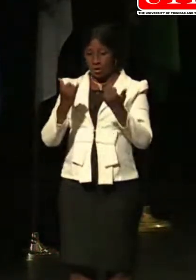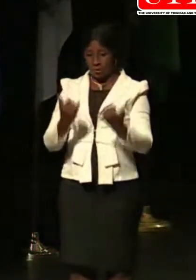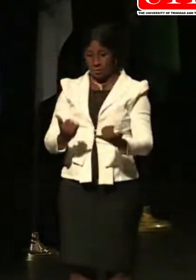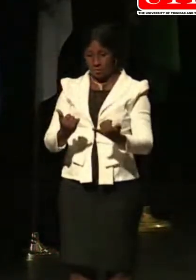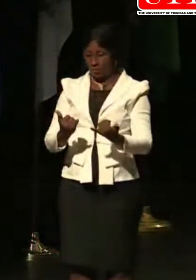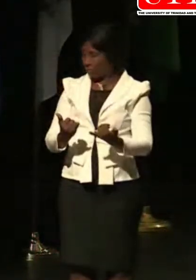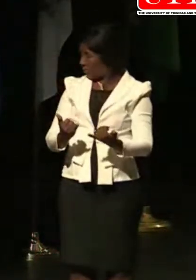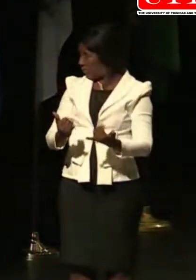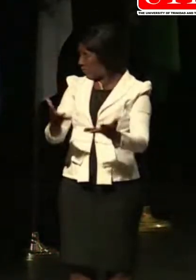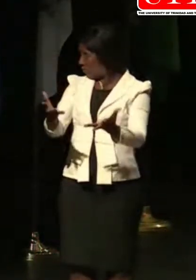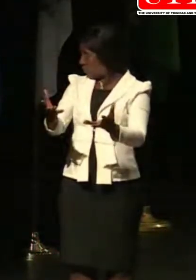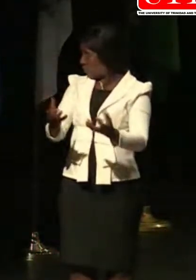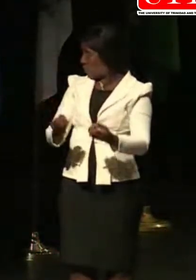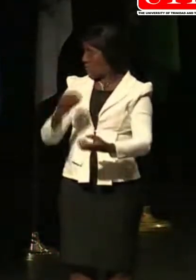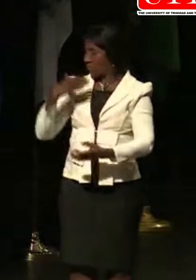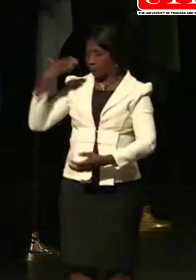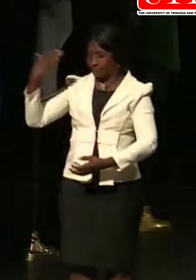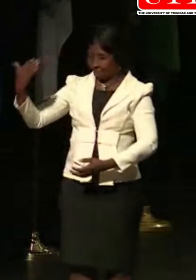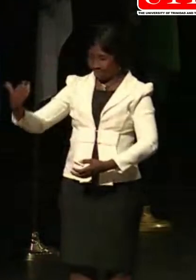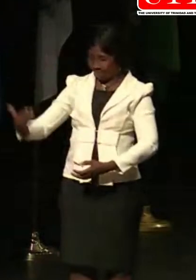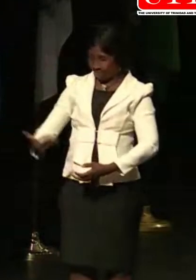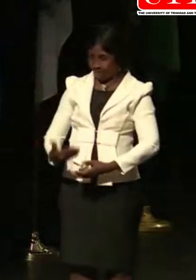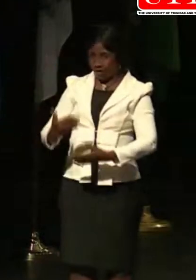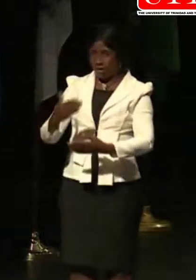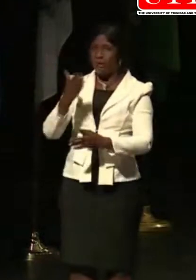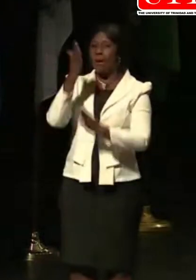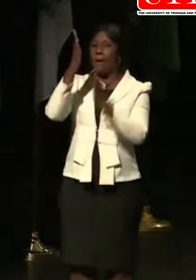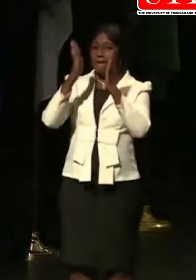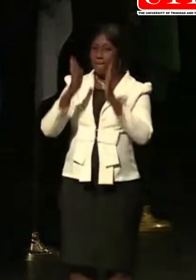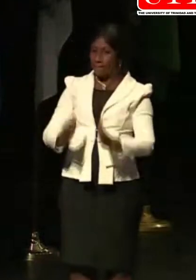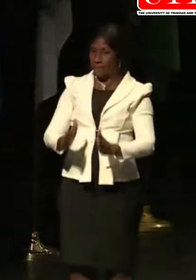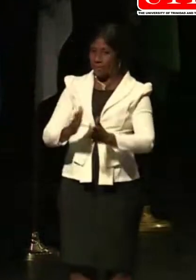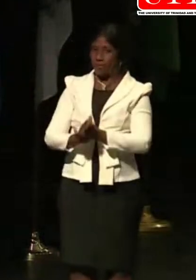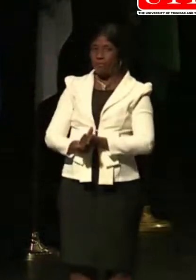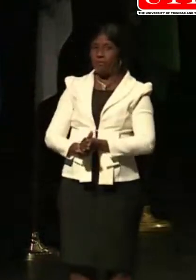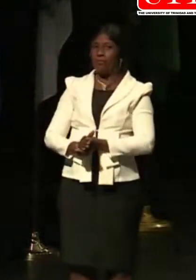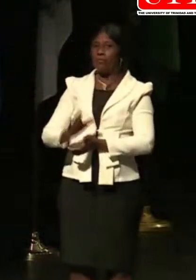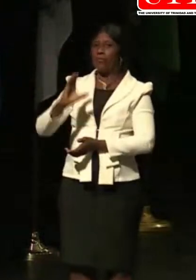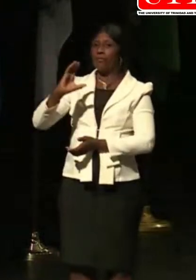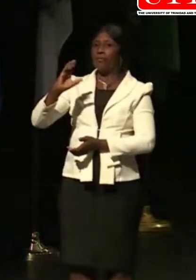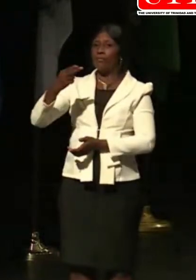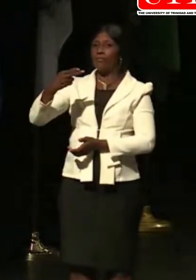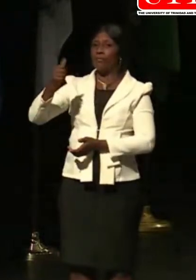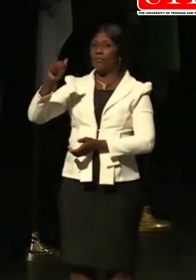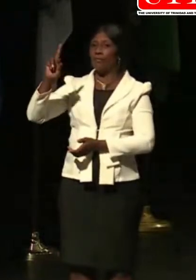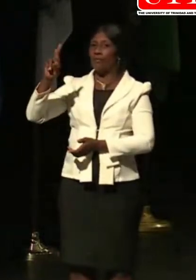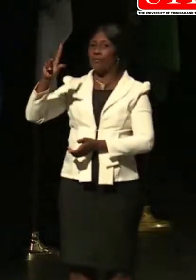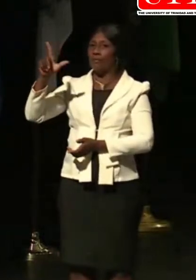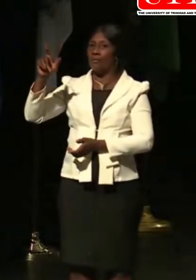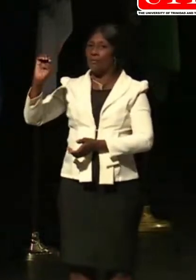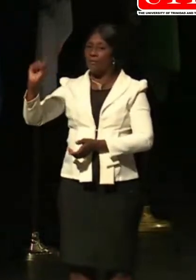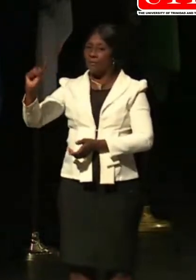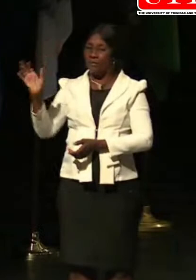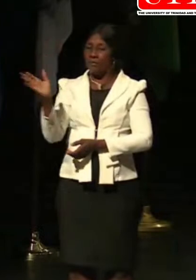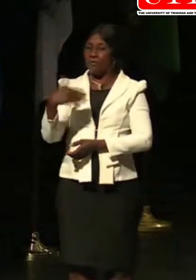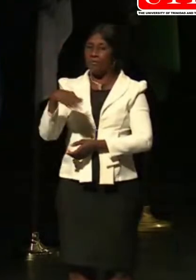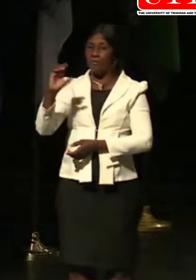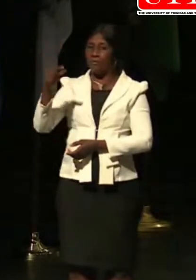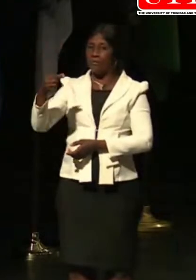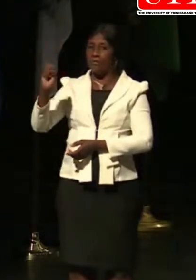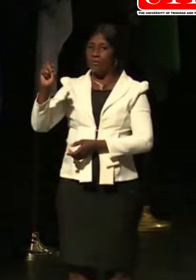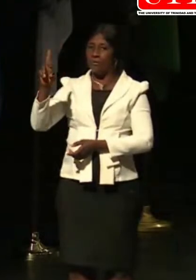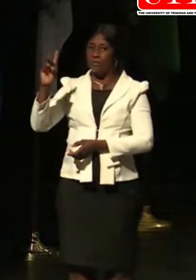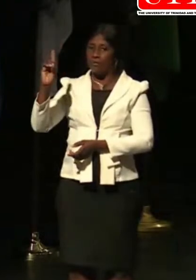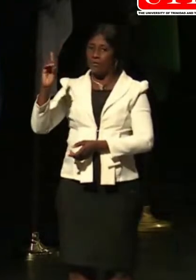invite His Grace, the Reverend Dr. Jason Charles Gordon, to bring remarks on behalf of the